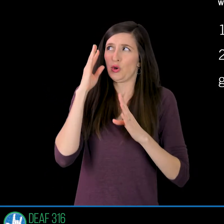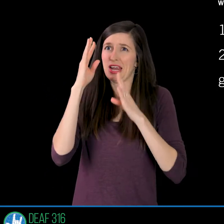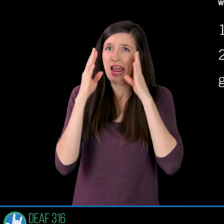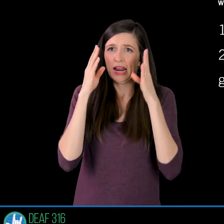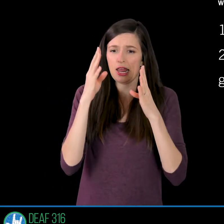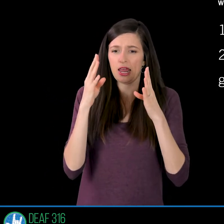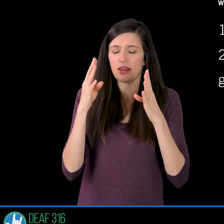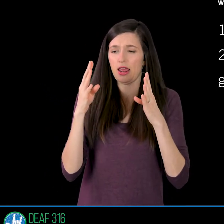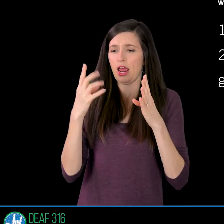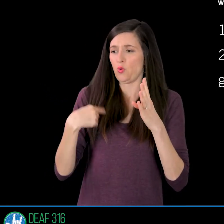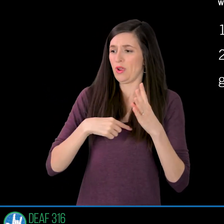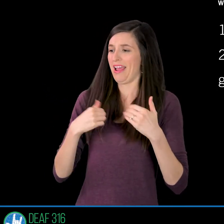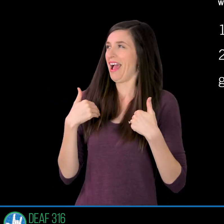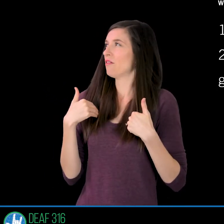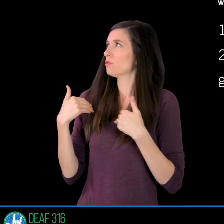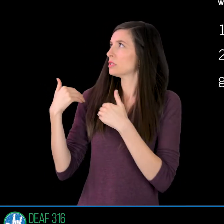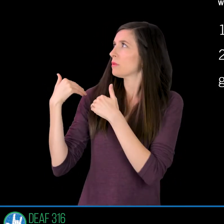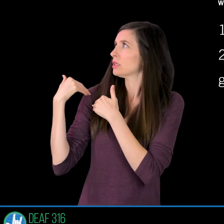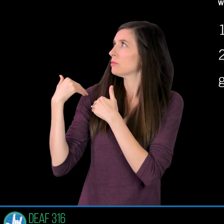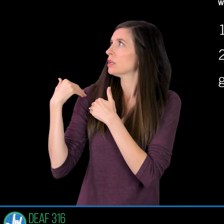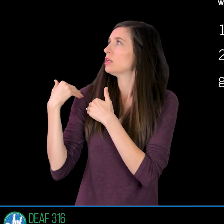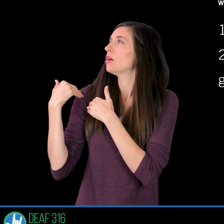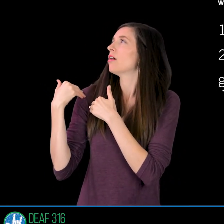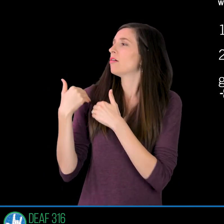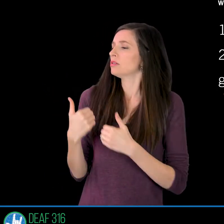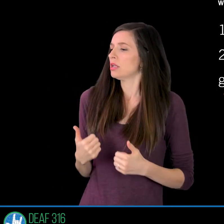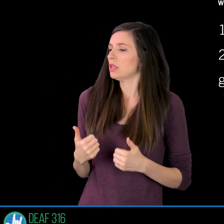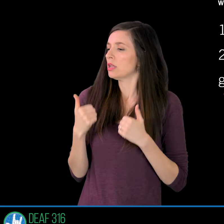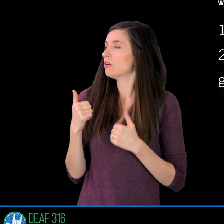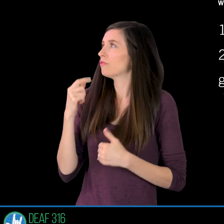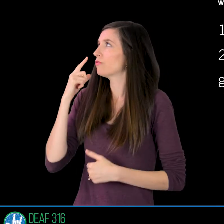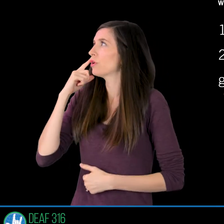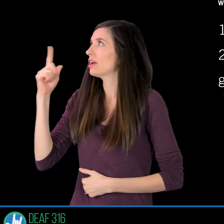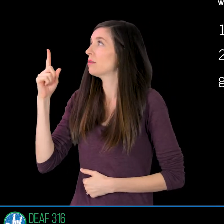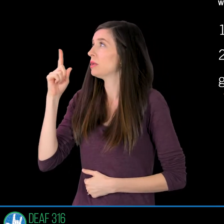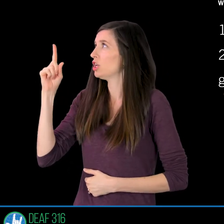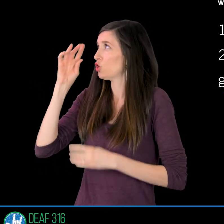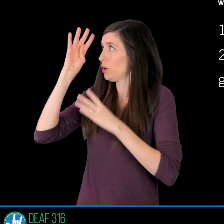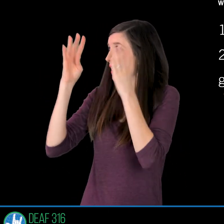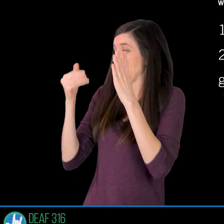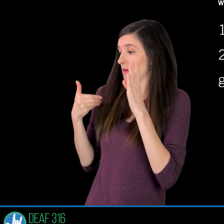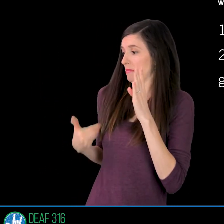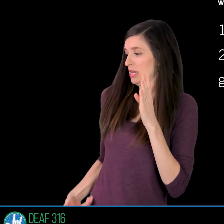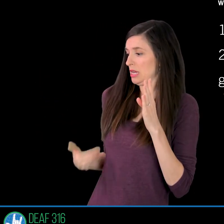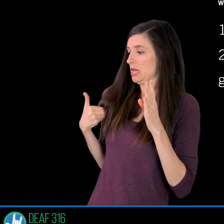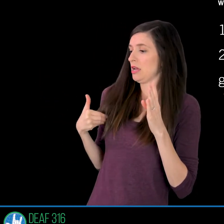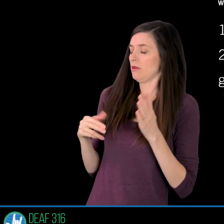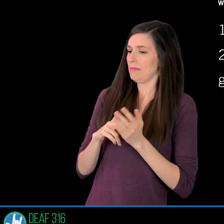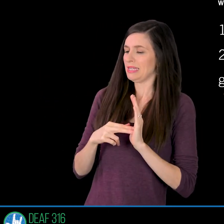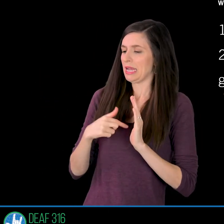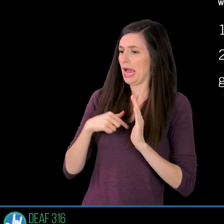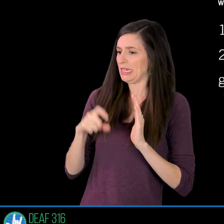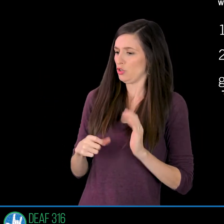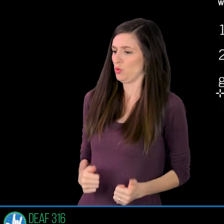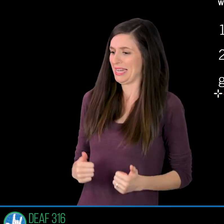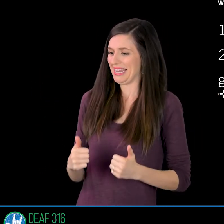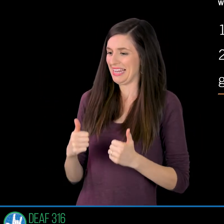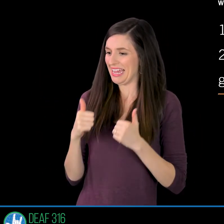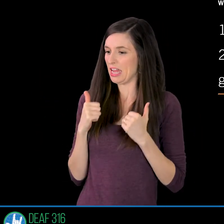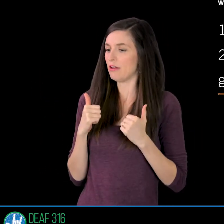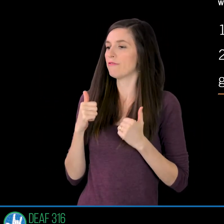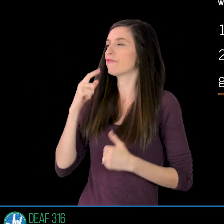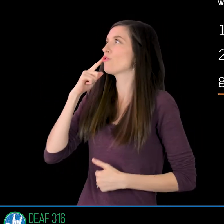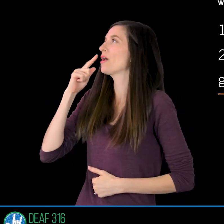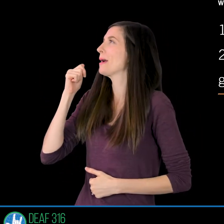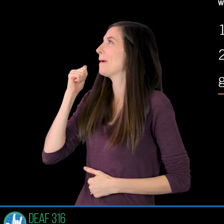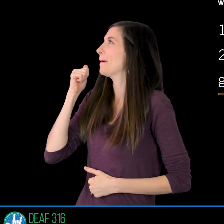design comes duty, to live for the glory of God. Created for His glory, therefore we should